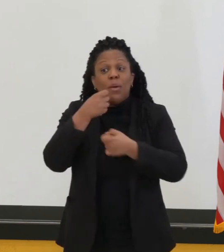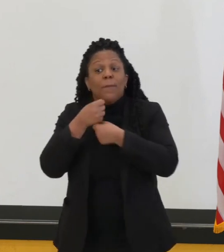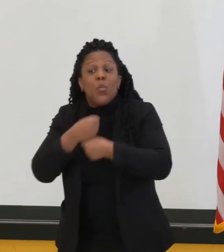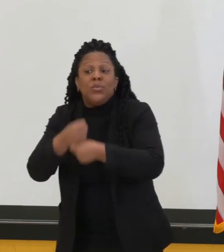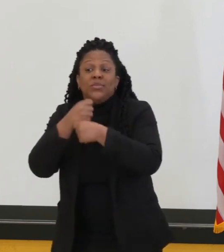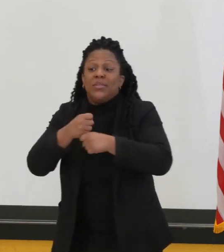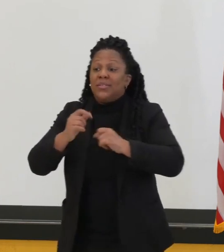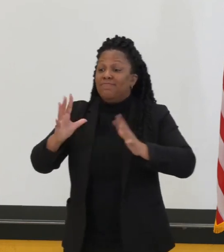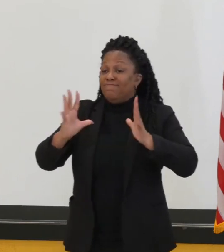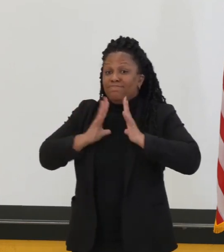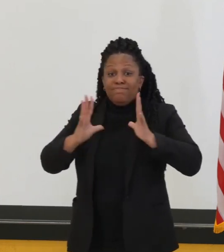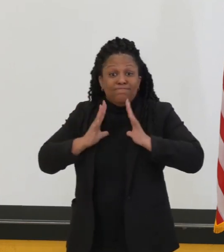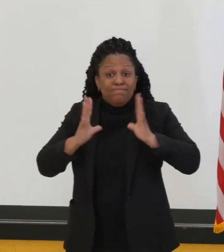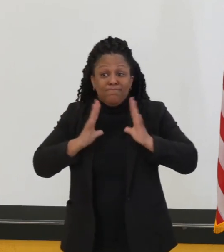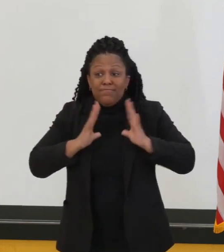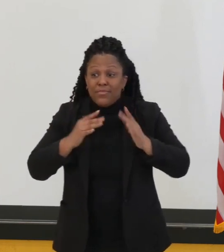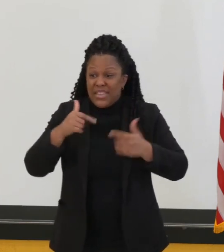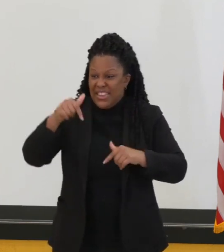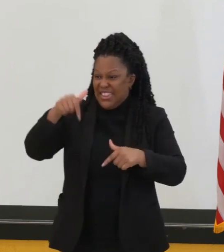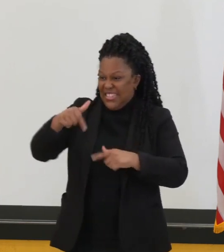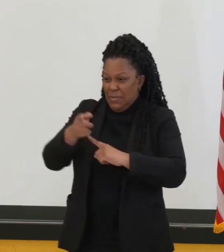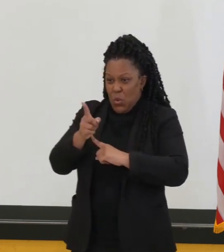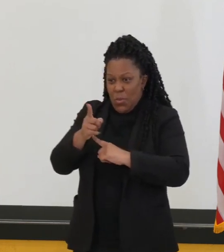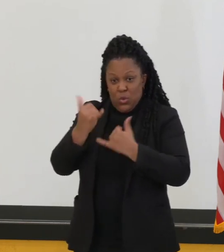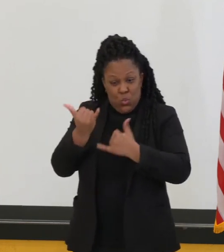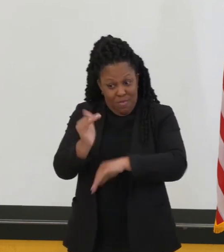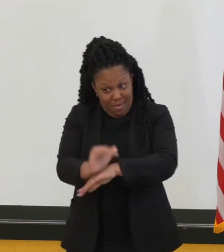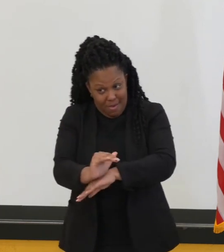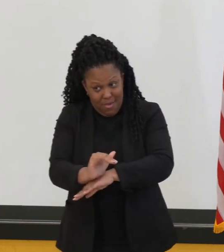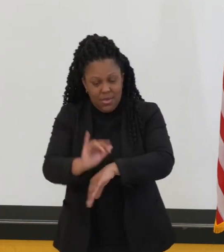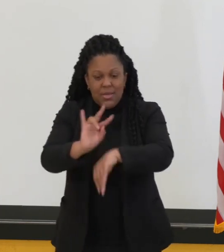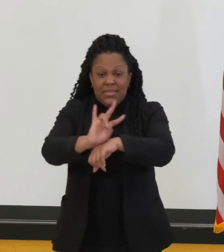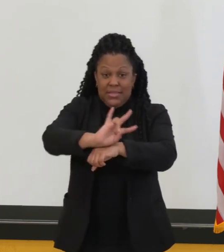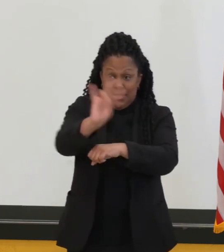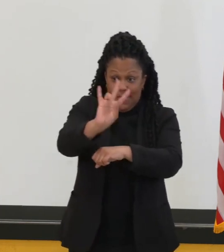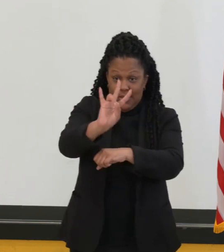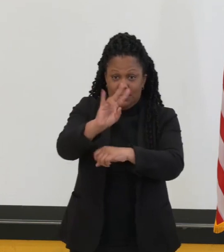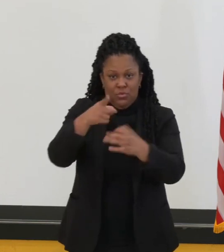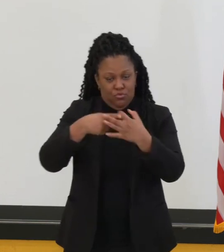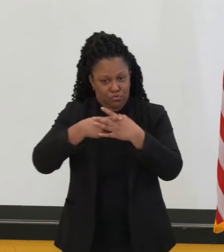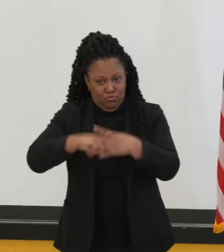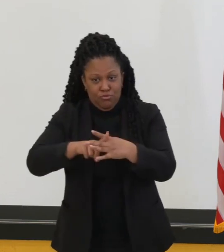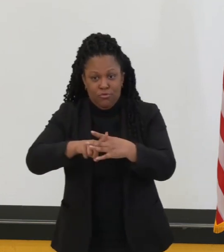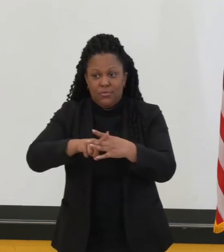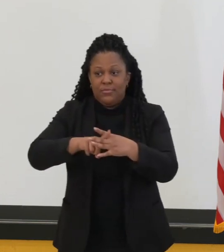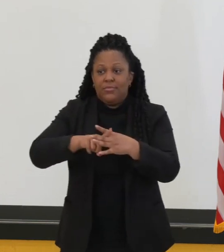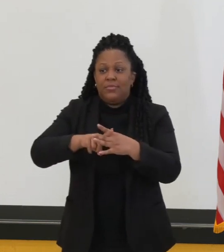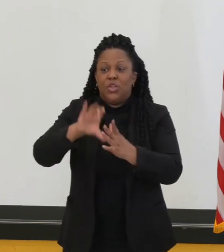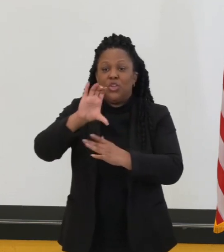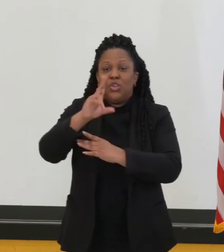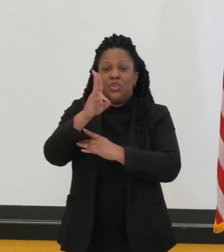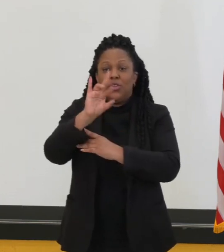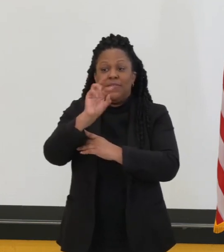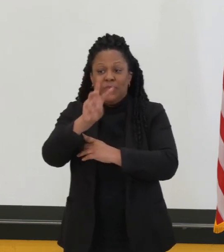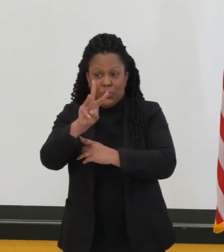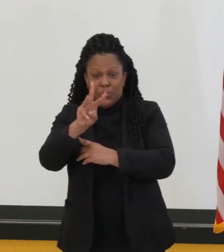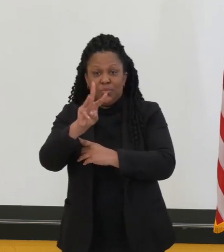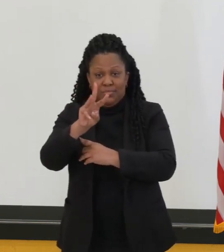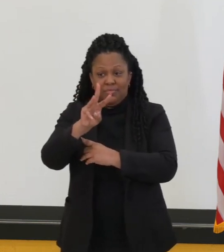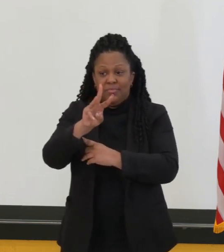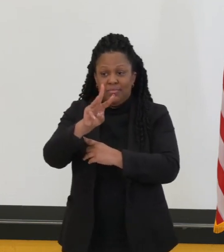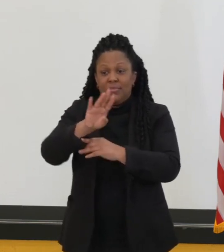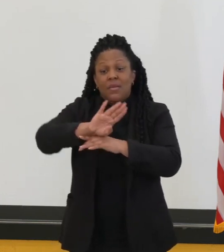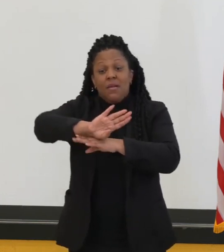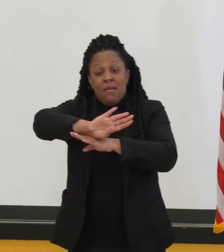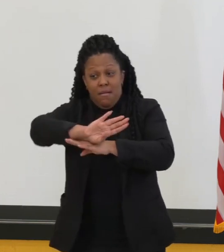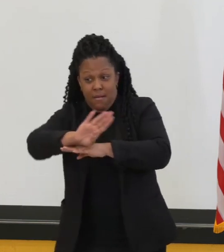we're in, we need to enforce the curfew starting at 7 p.m. tonight till 6 a.m. tomorrow, and we will have further guidance as the days go on.